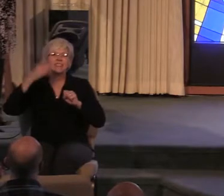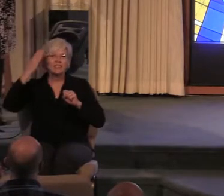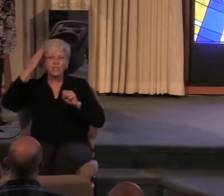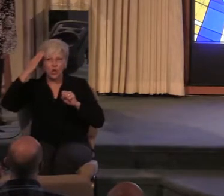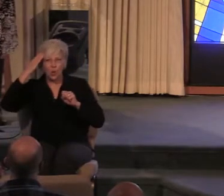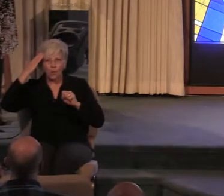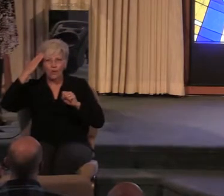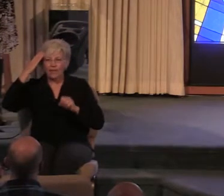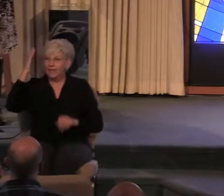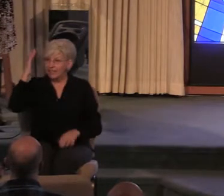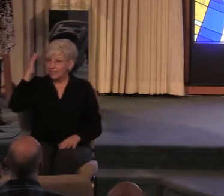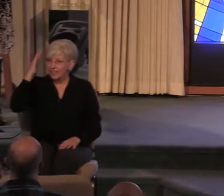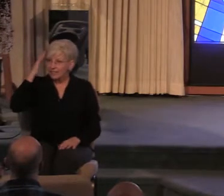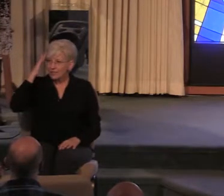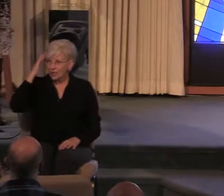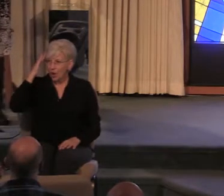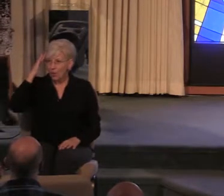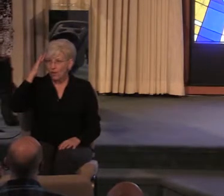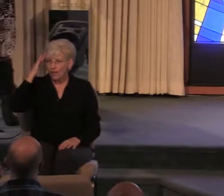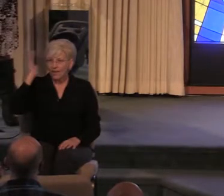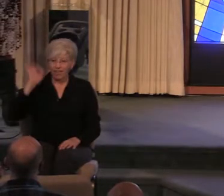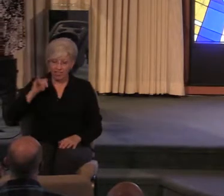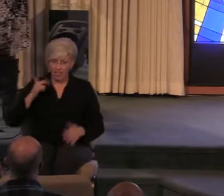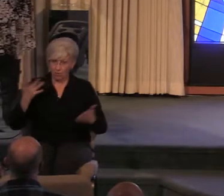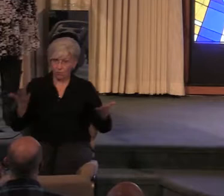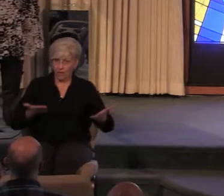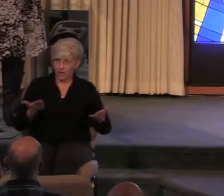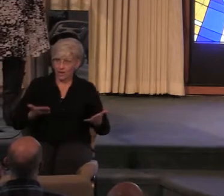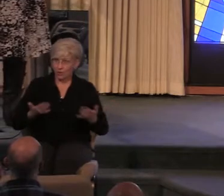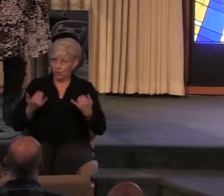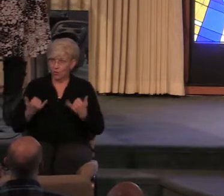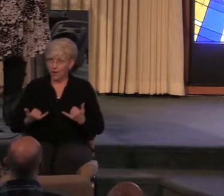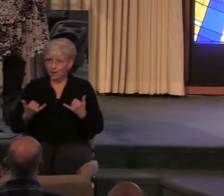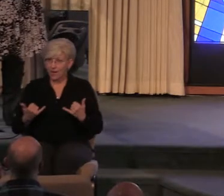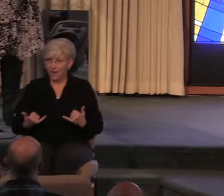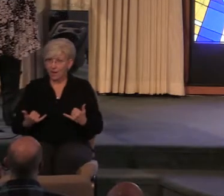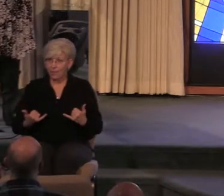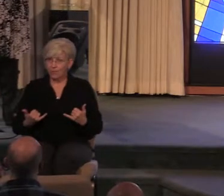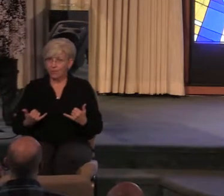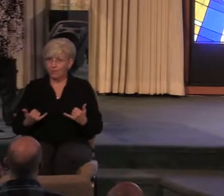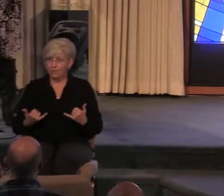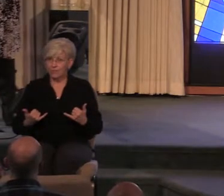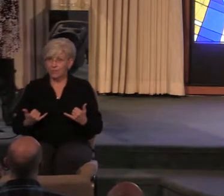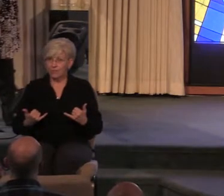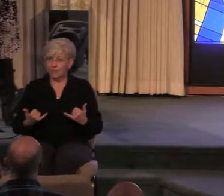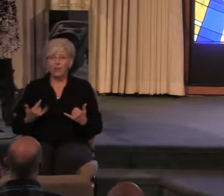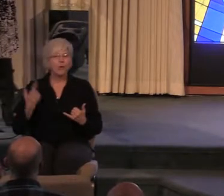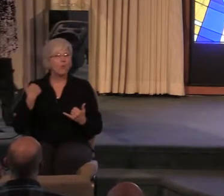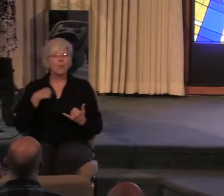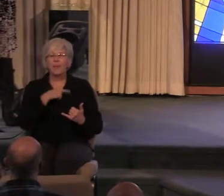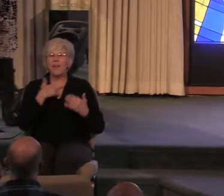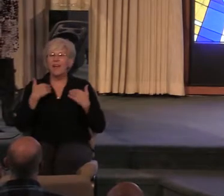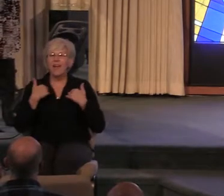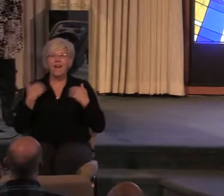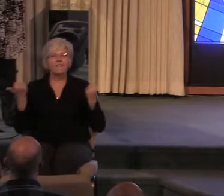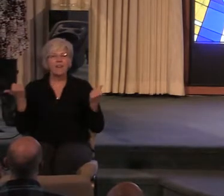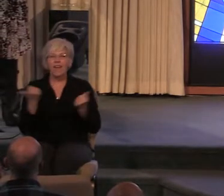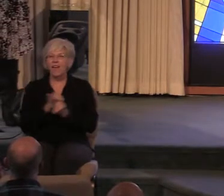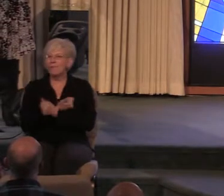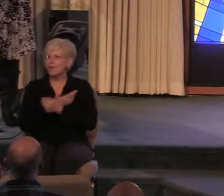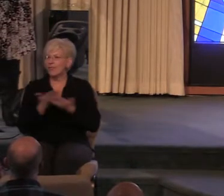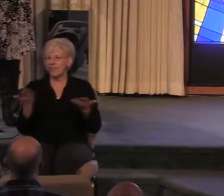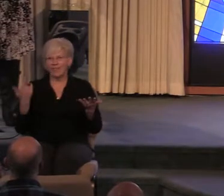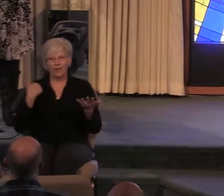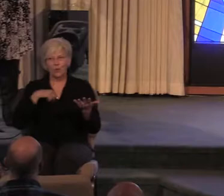this knowing that right here, right now, we have everything we